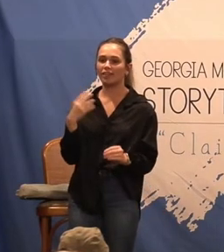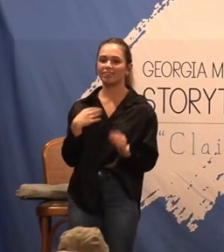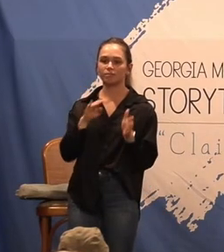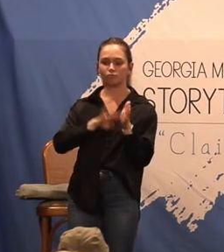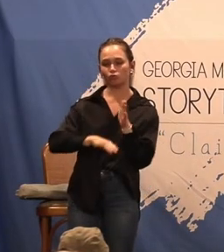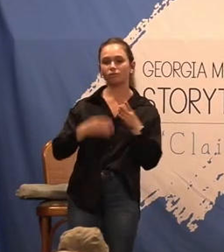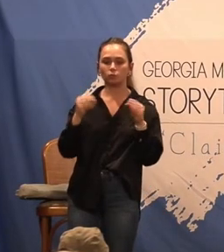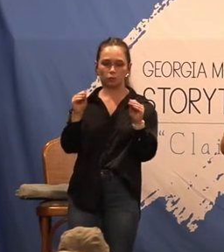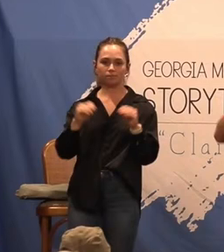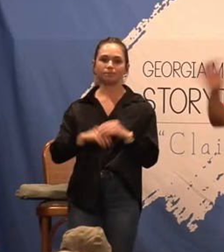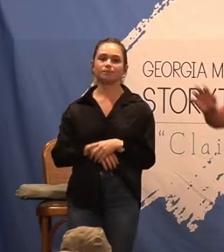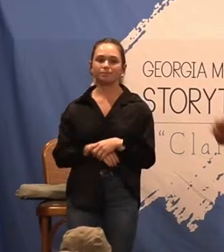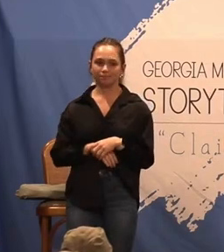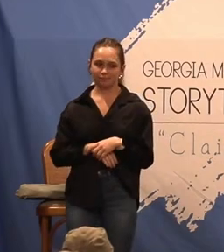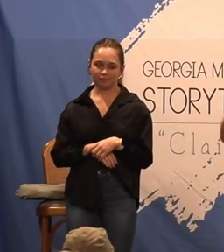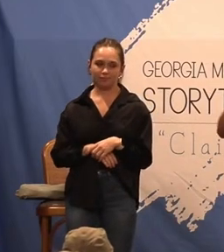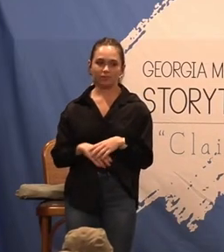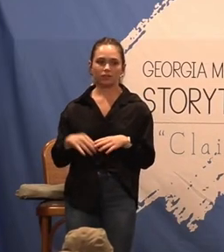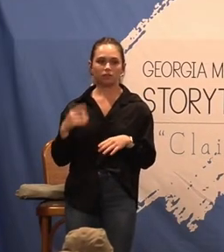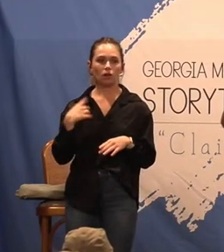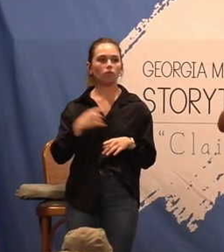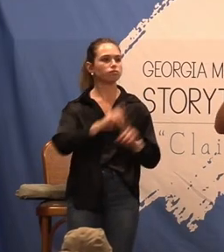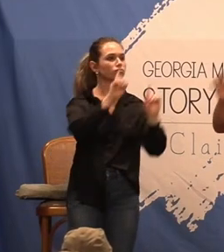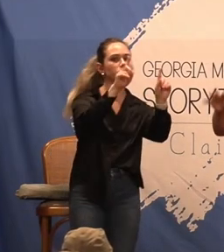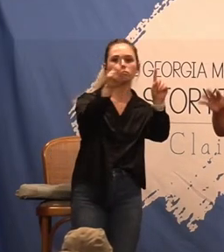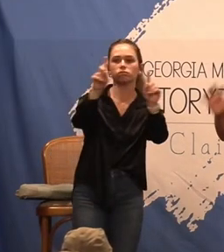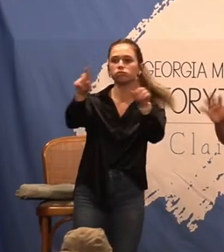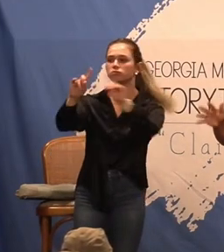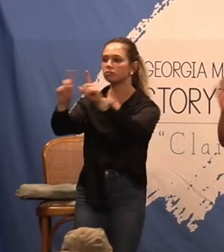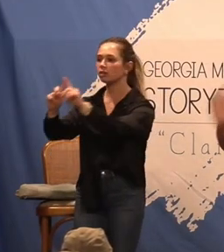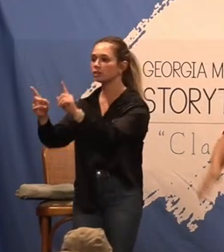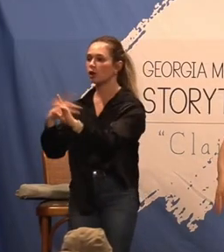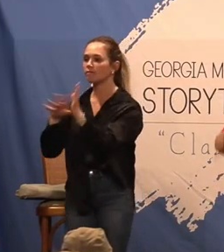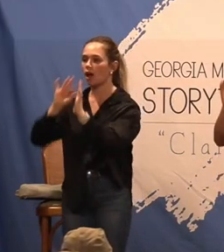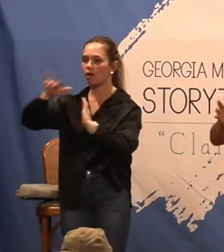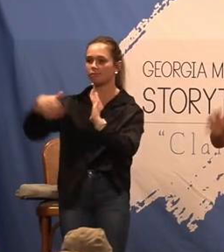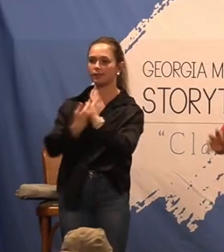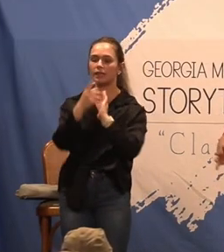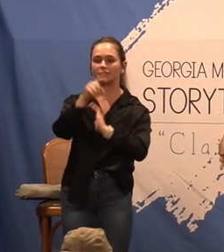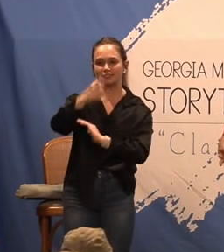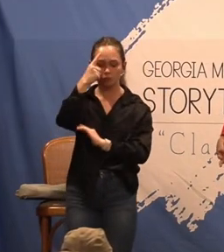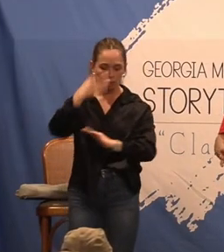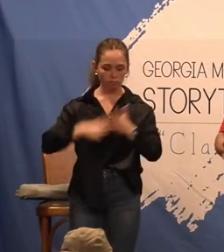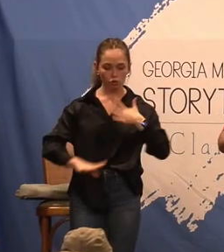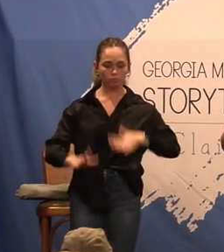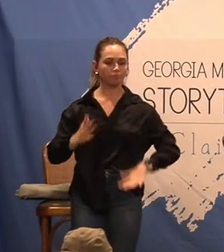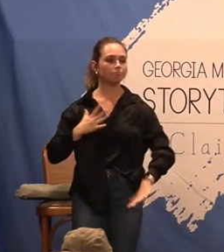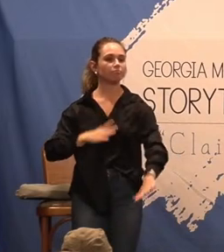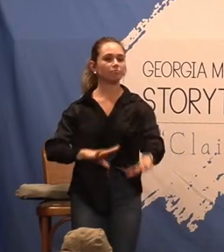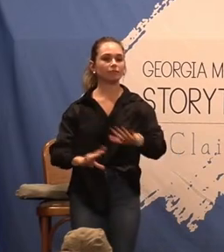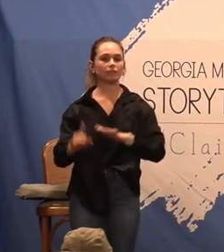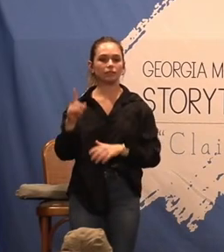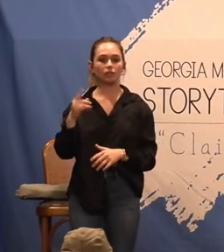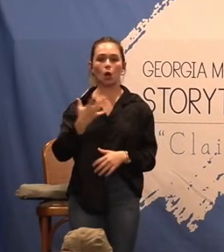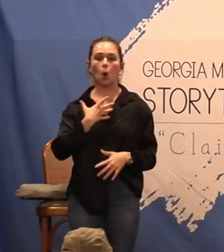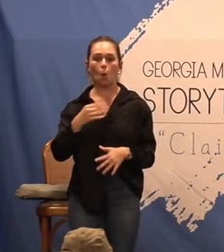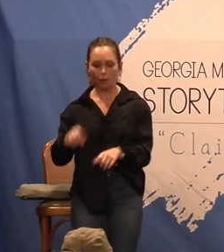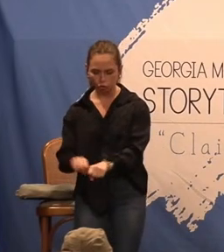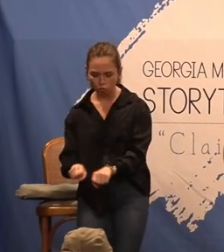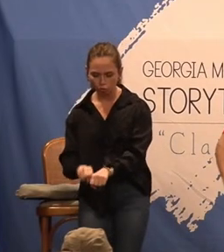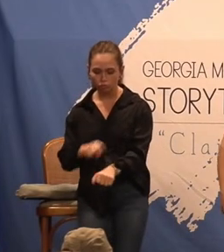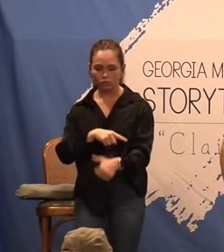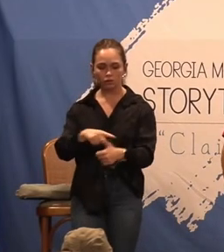stores. And I went to several thrift stores until I got everything that I needed for my costume. I needed white